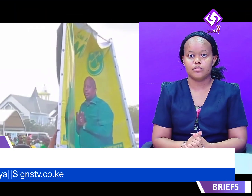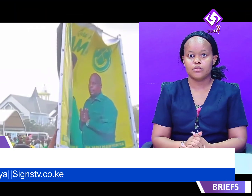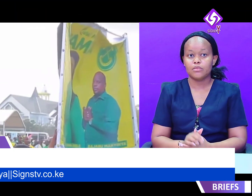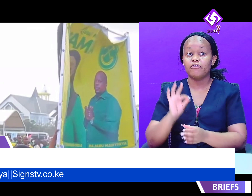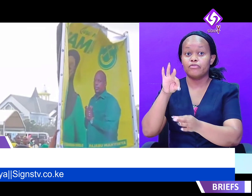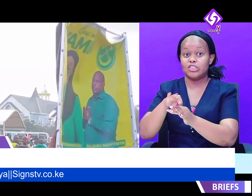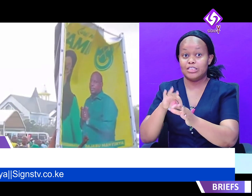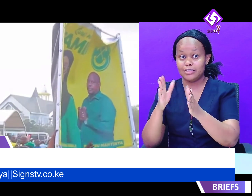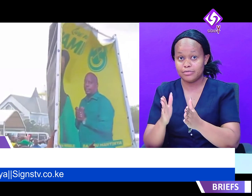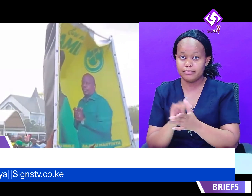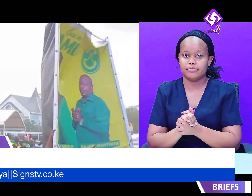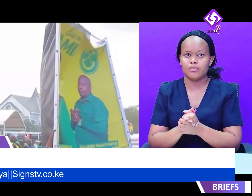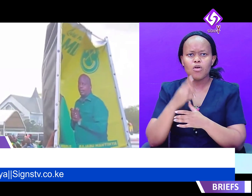opposition parties.